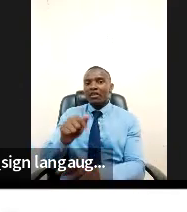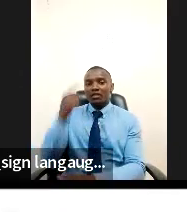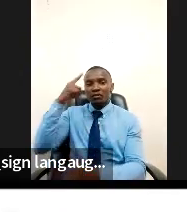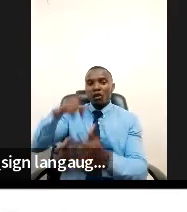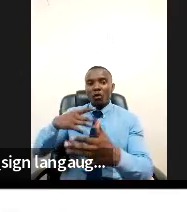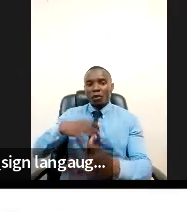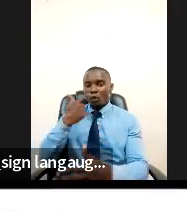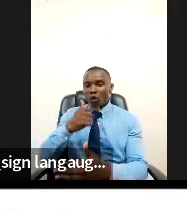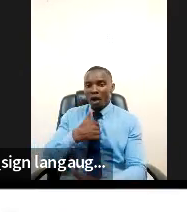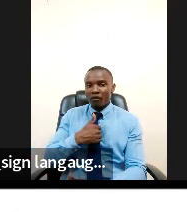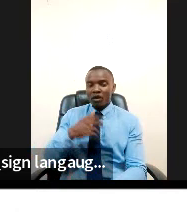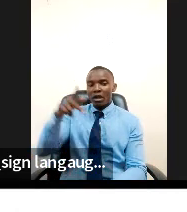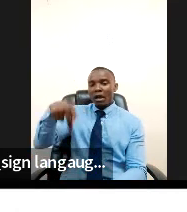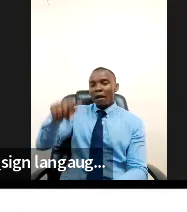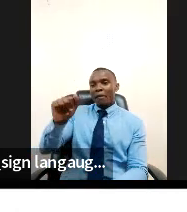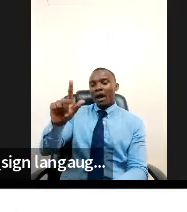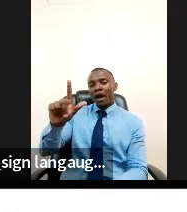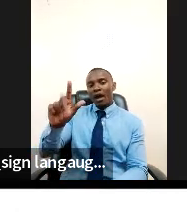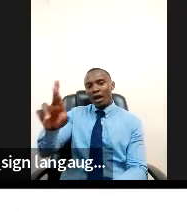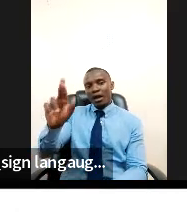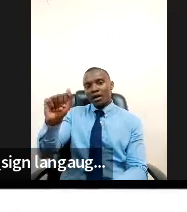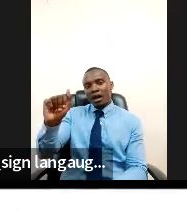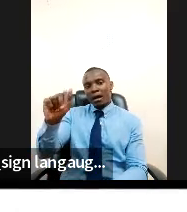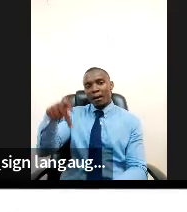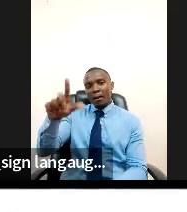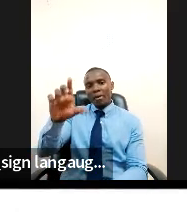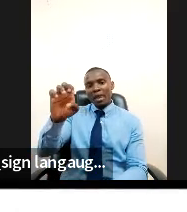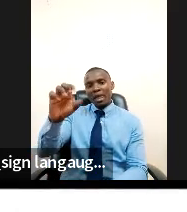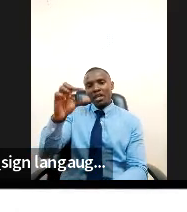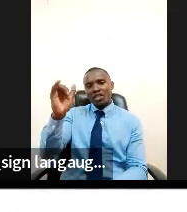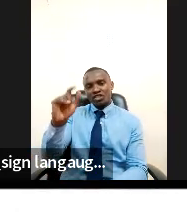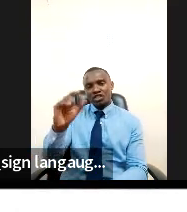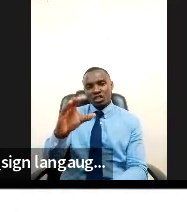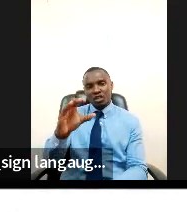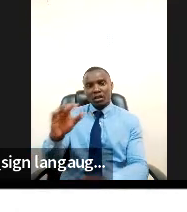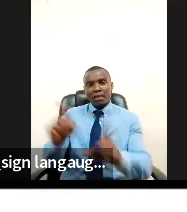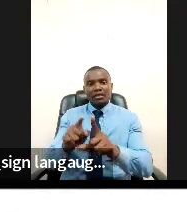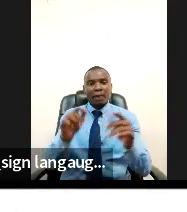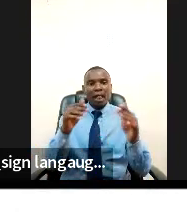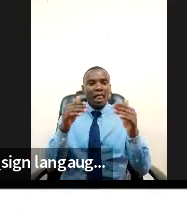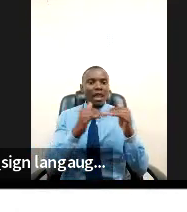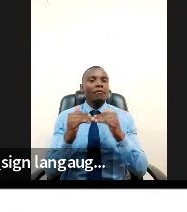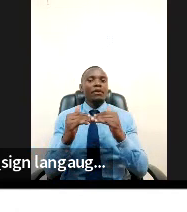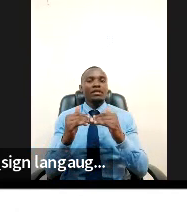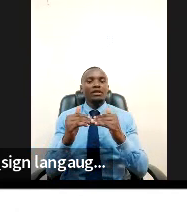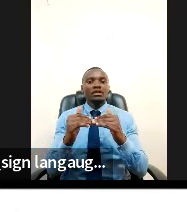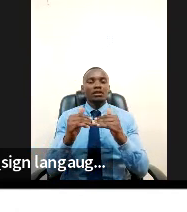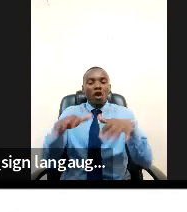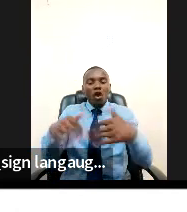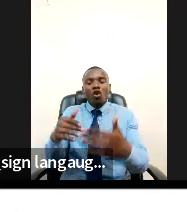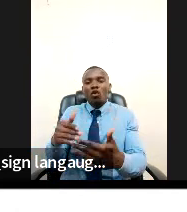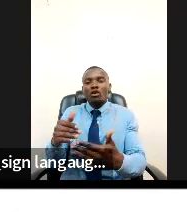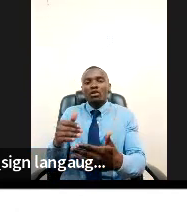or quadriplegic. It allows them to operate with increased independence where limited or no help is